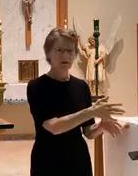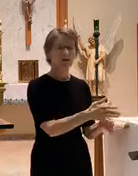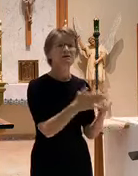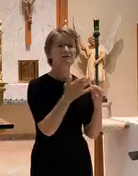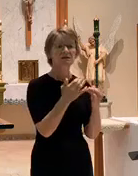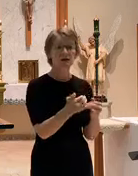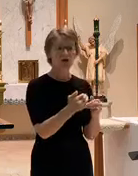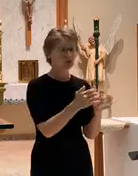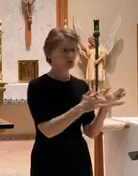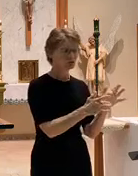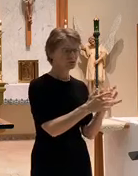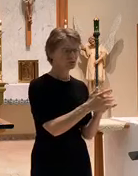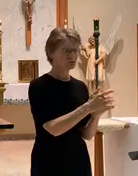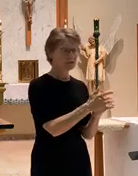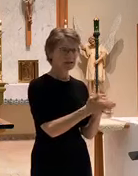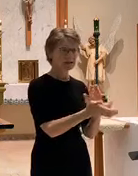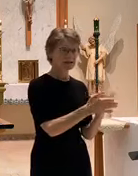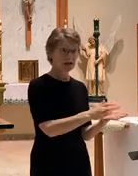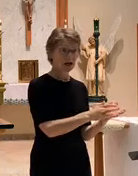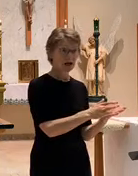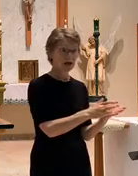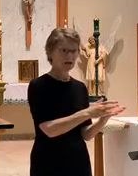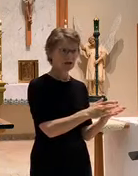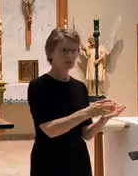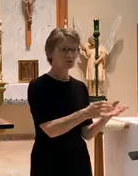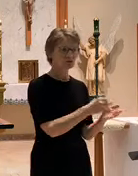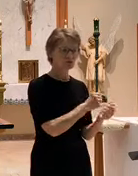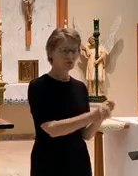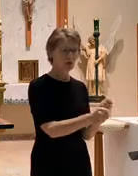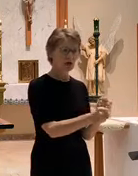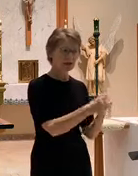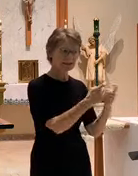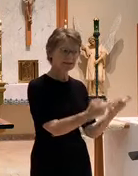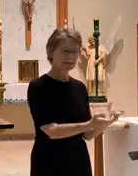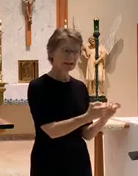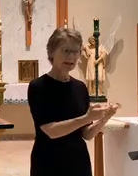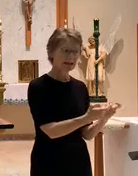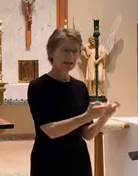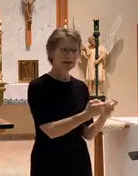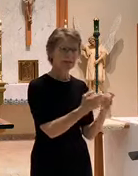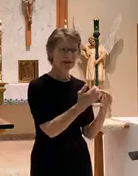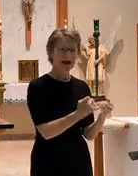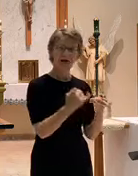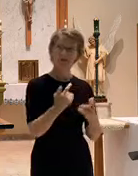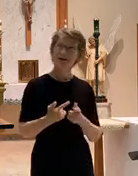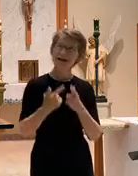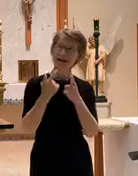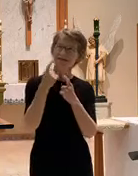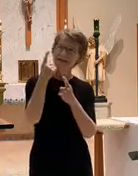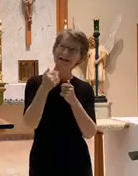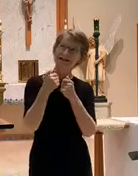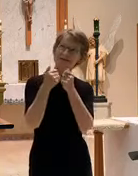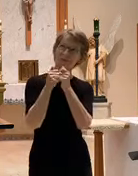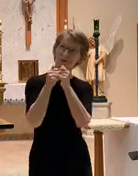As to his death, he died to sin once and for all. As to life, he lives for God.